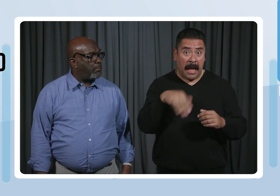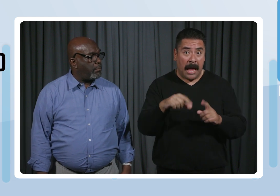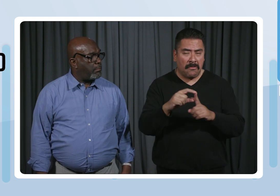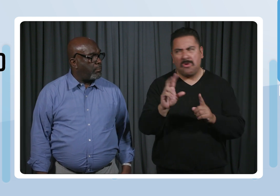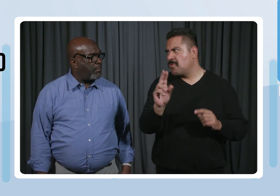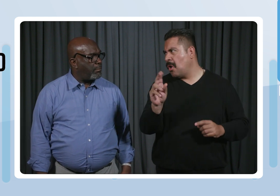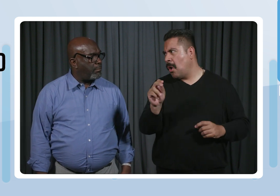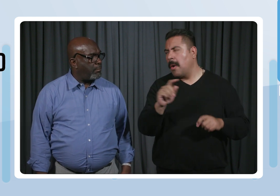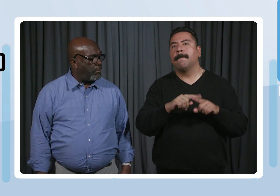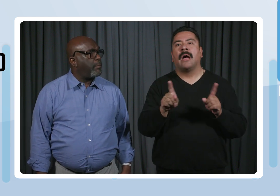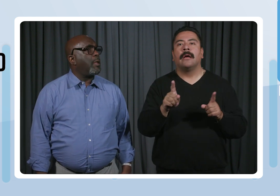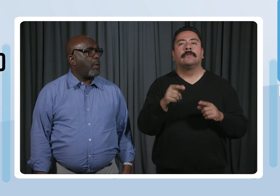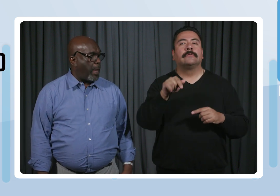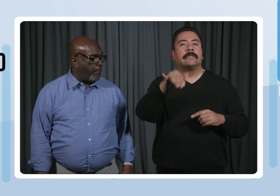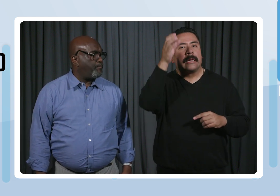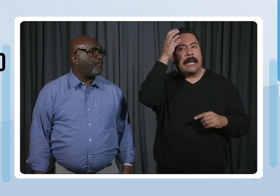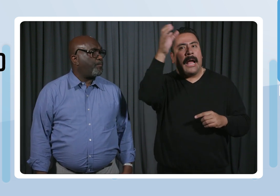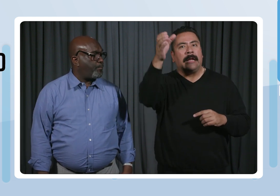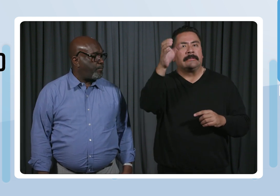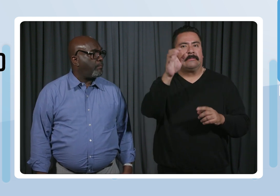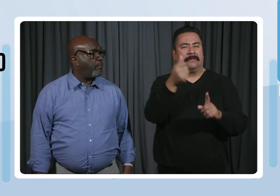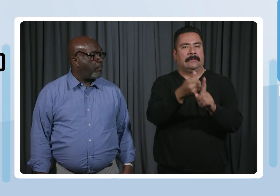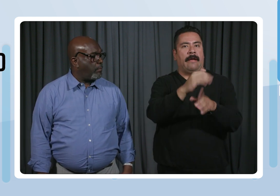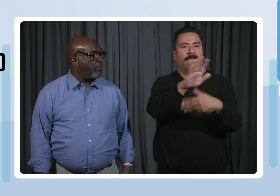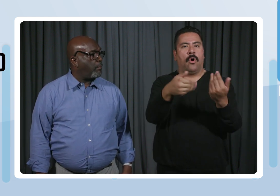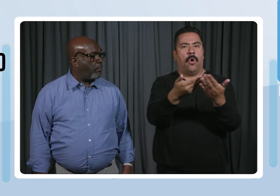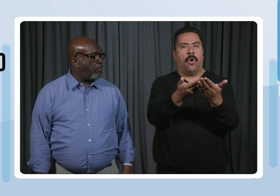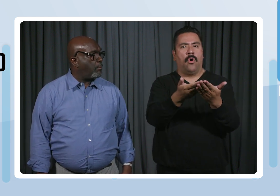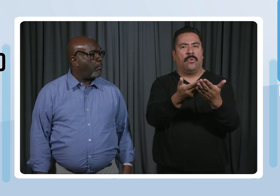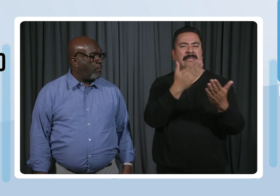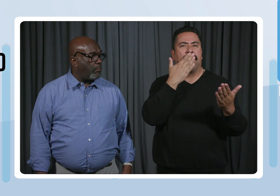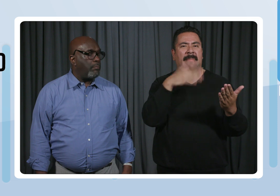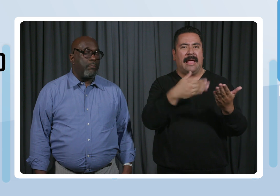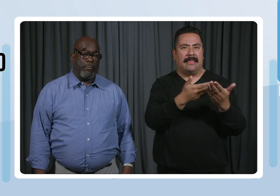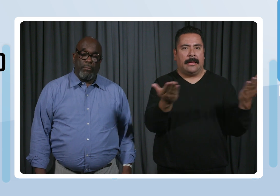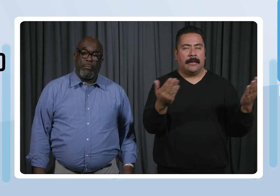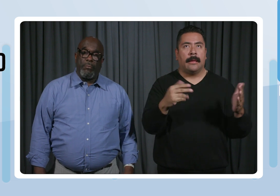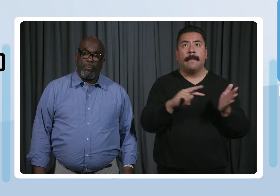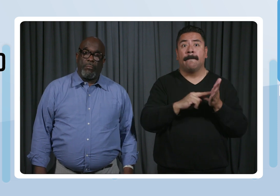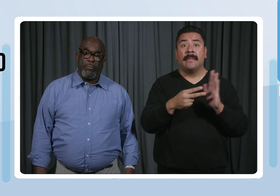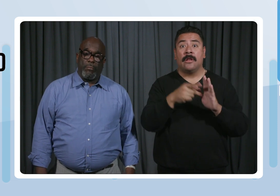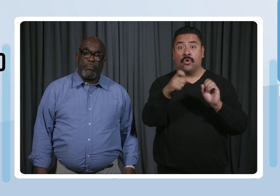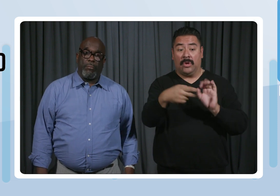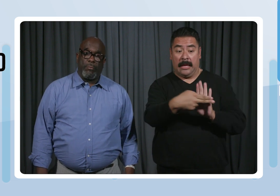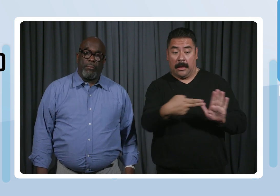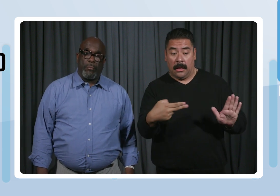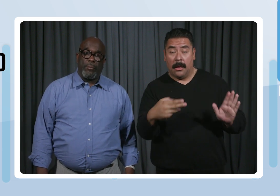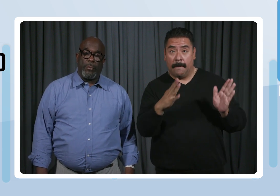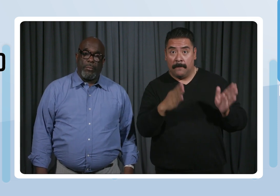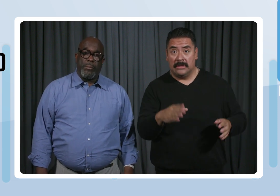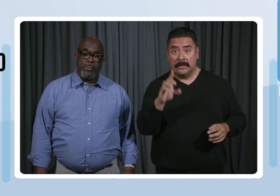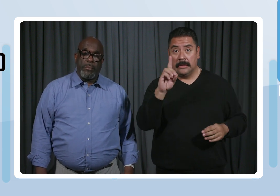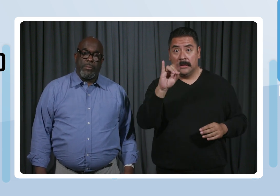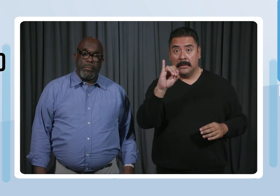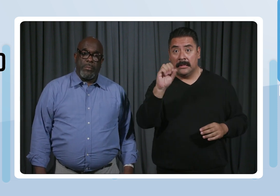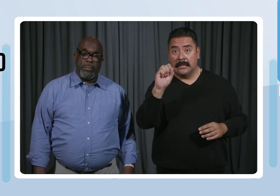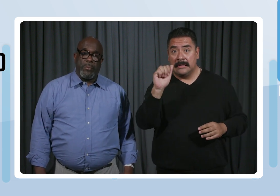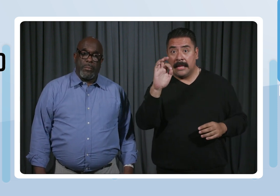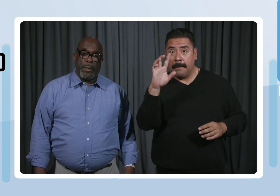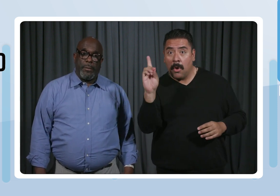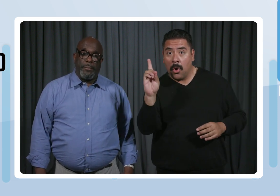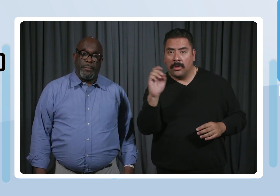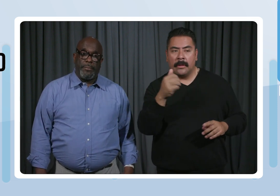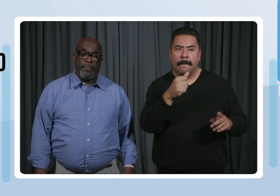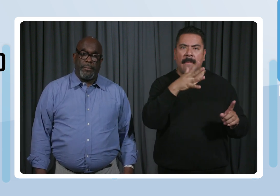it was that the concept as a whole was a bad thing. So you could call someone disabled or when she